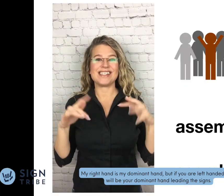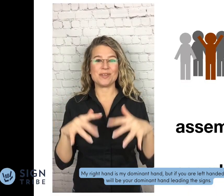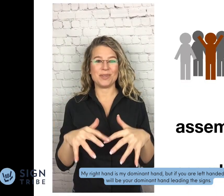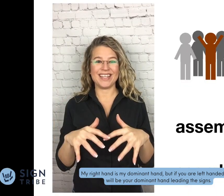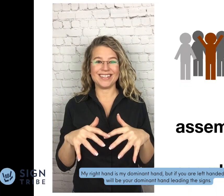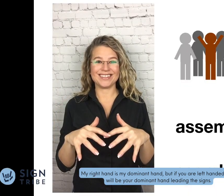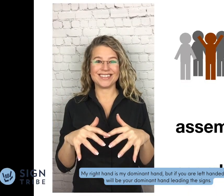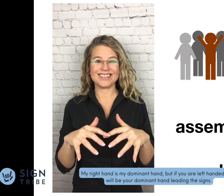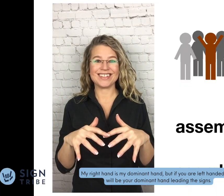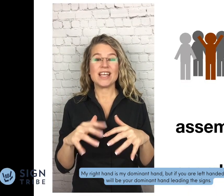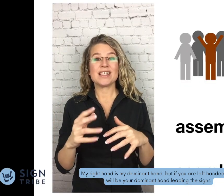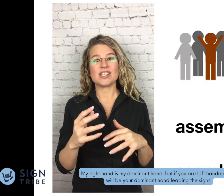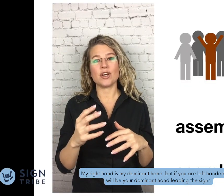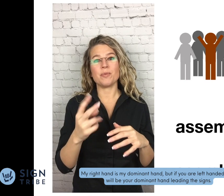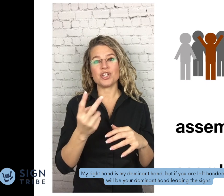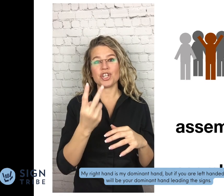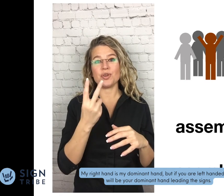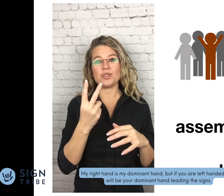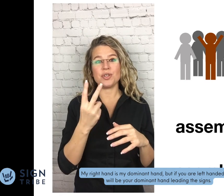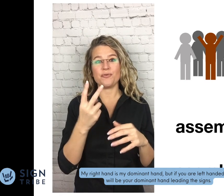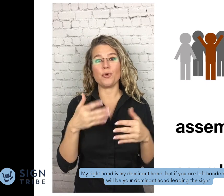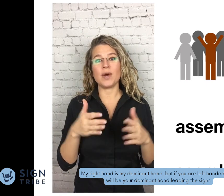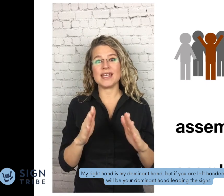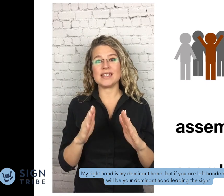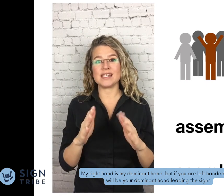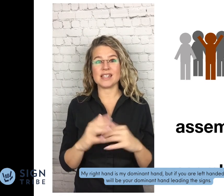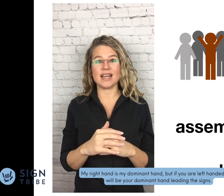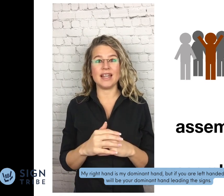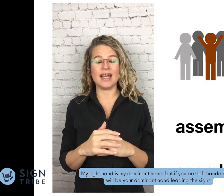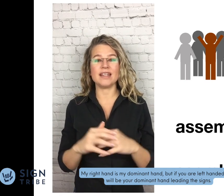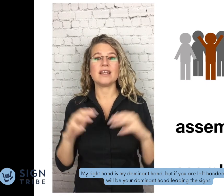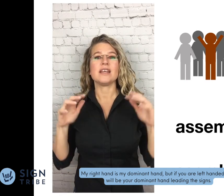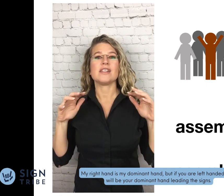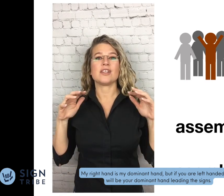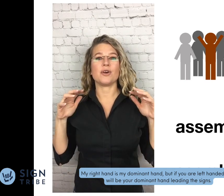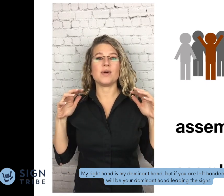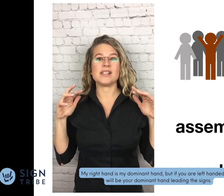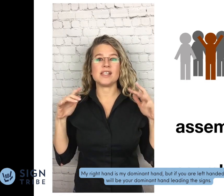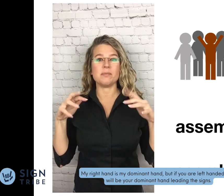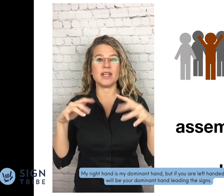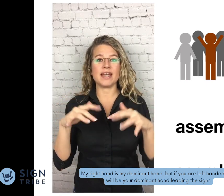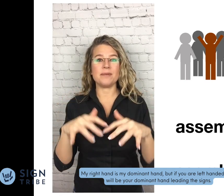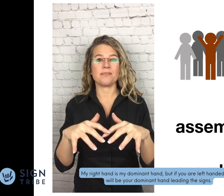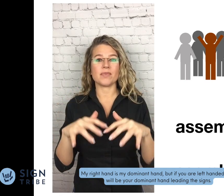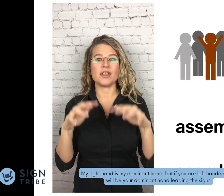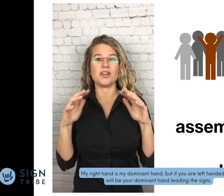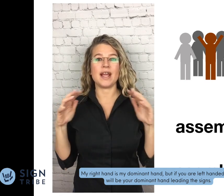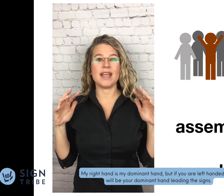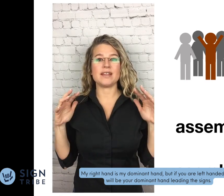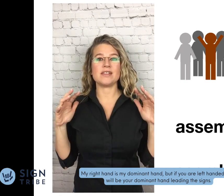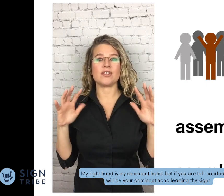Assembly. So I'm going to show you 2 different ways to sign that. So assembly, your hands